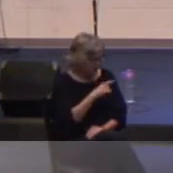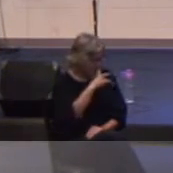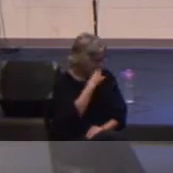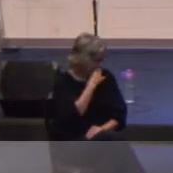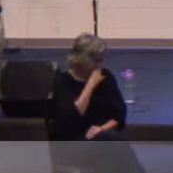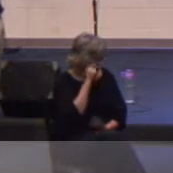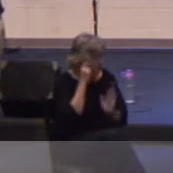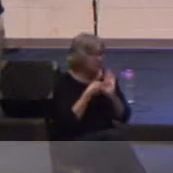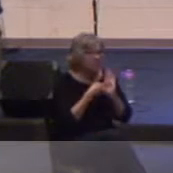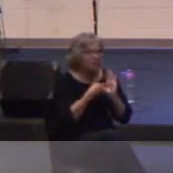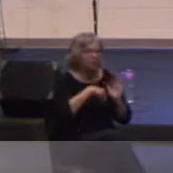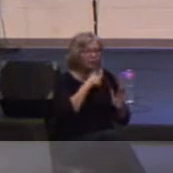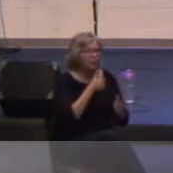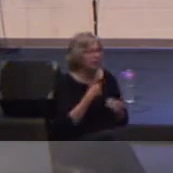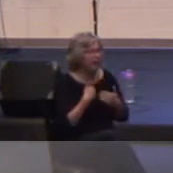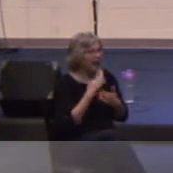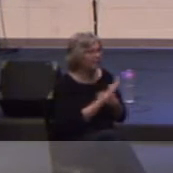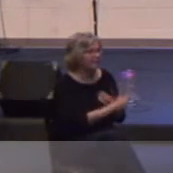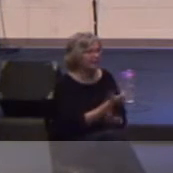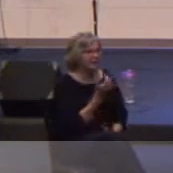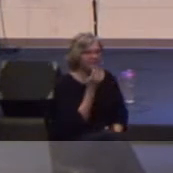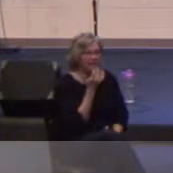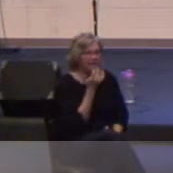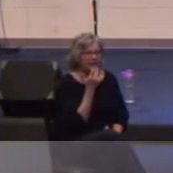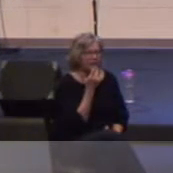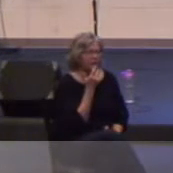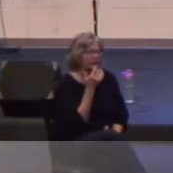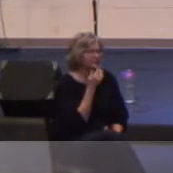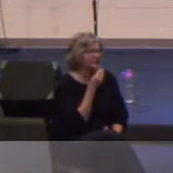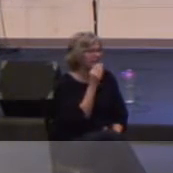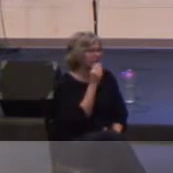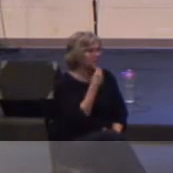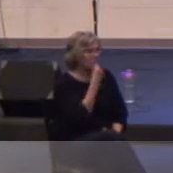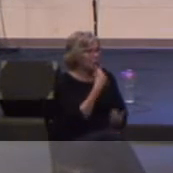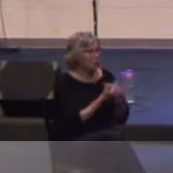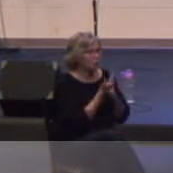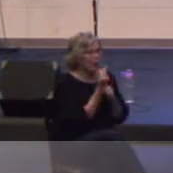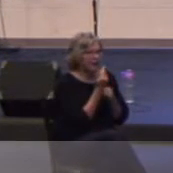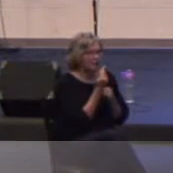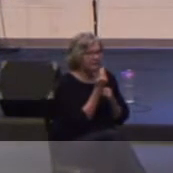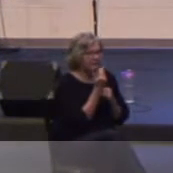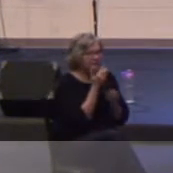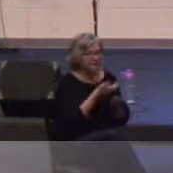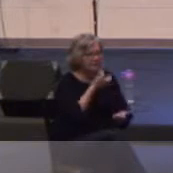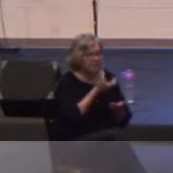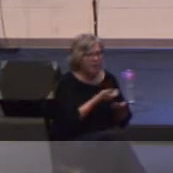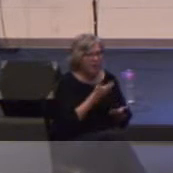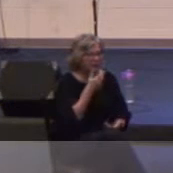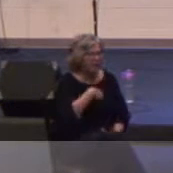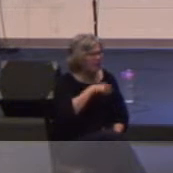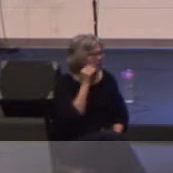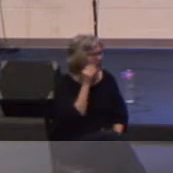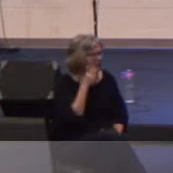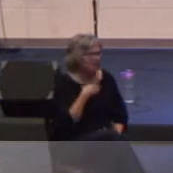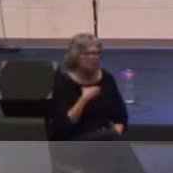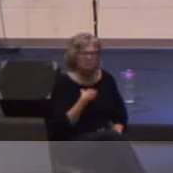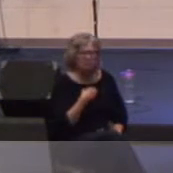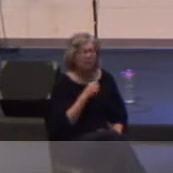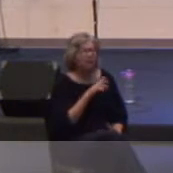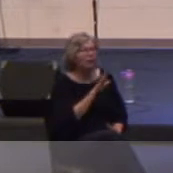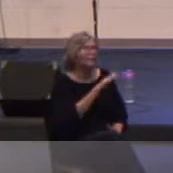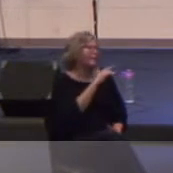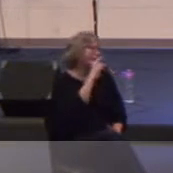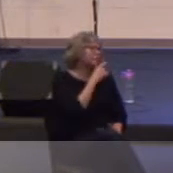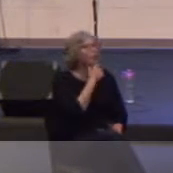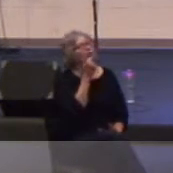that we don't have their favorite breakfast cereal, and we have an experience with grumbling. Or maybe your kids are a little